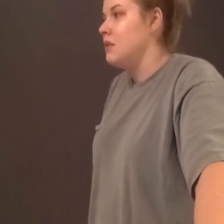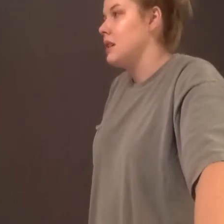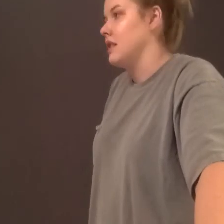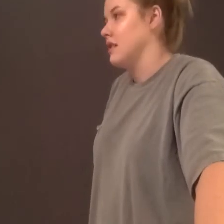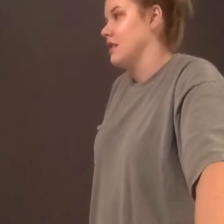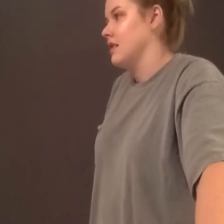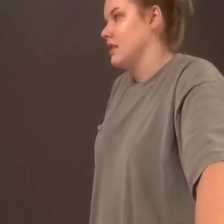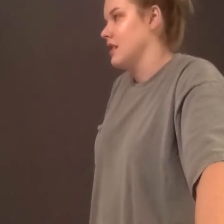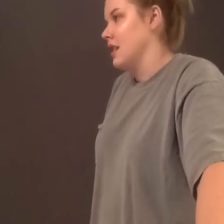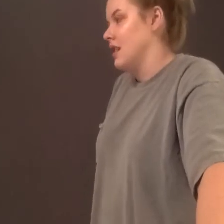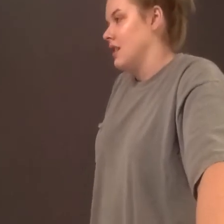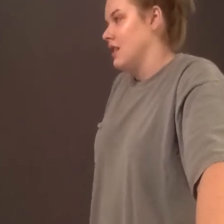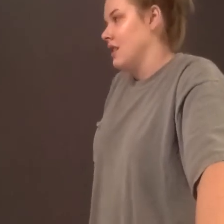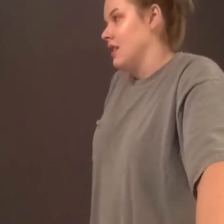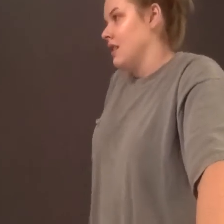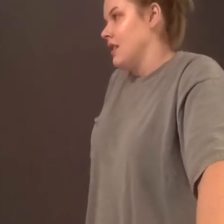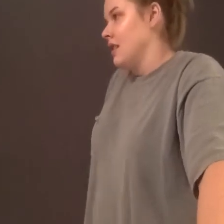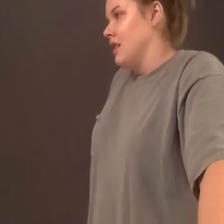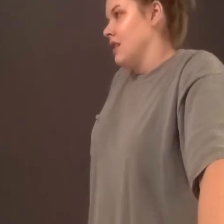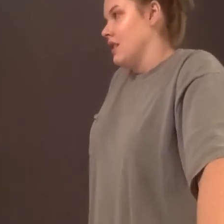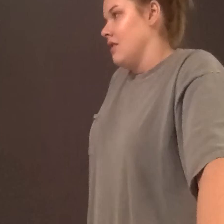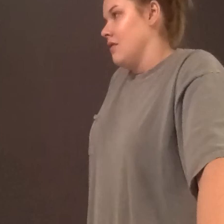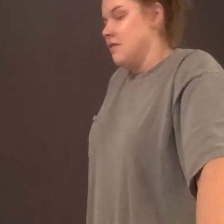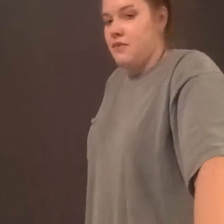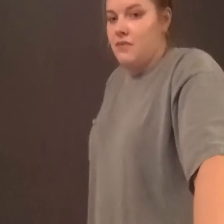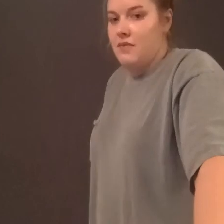minutes. Well, he's just going to do that for a minute.